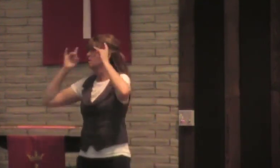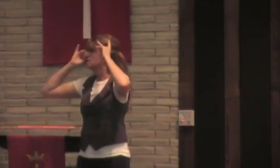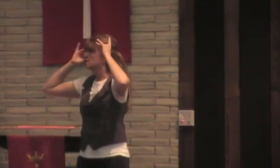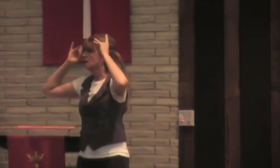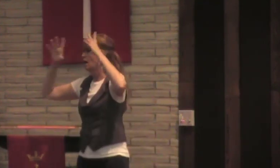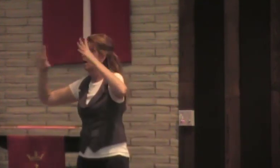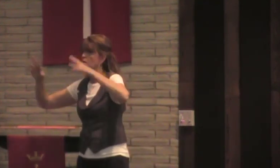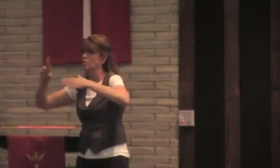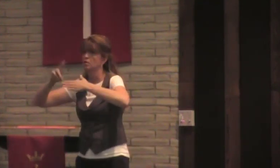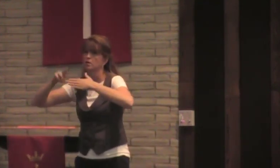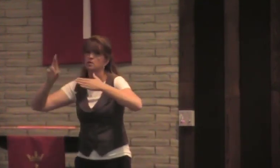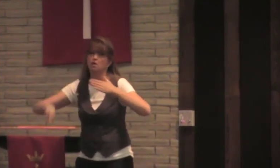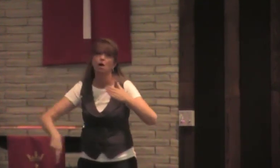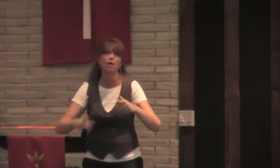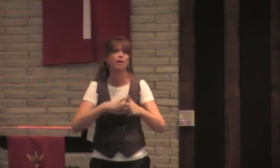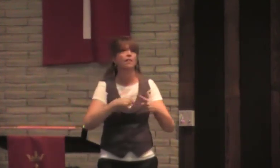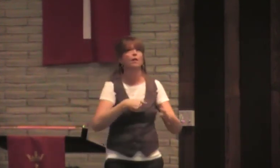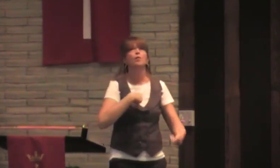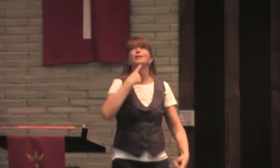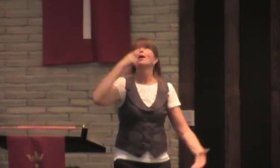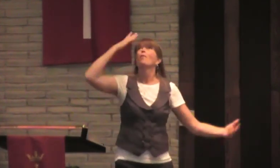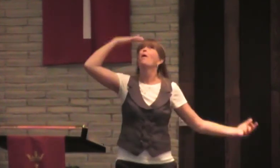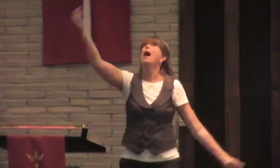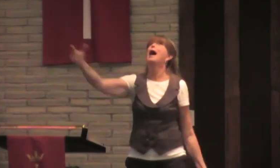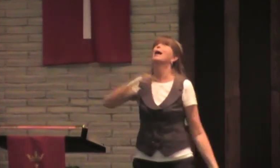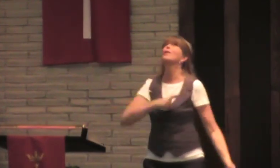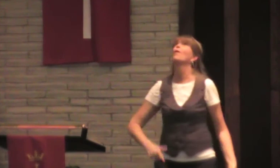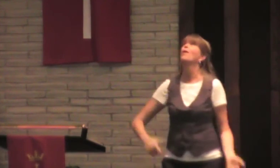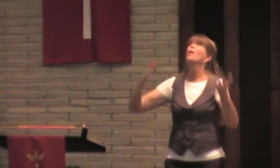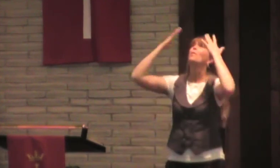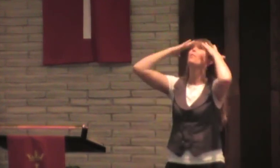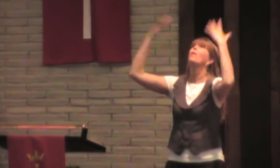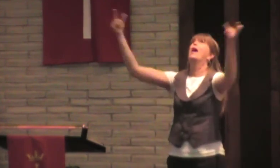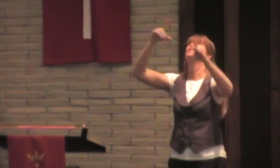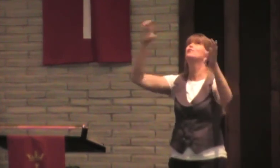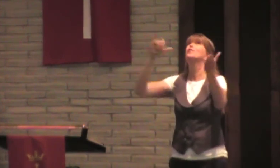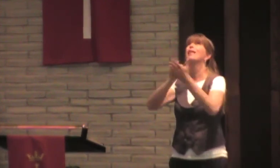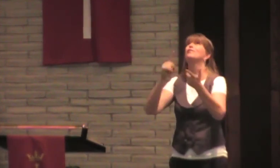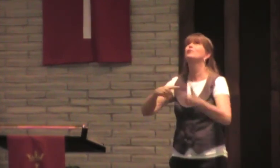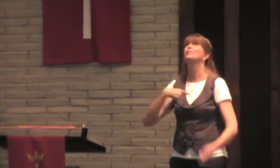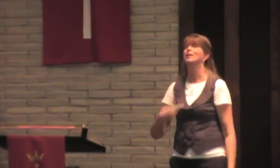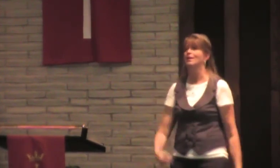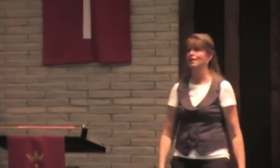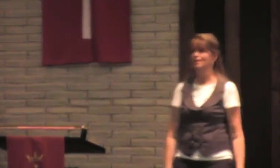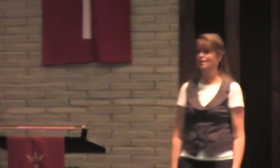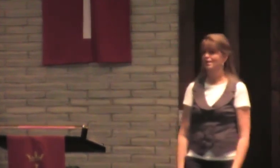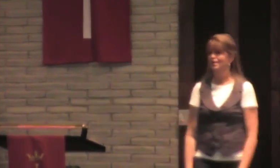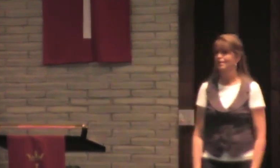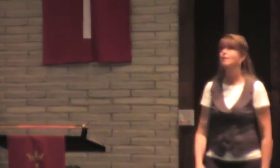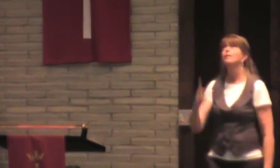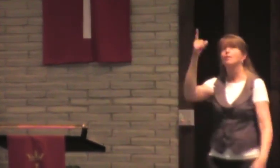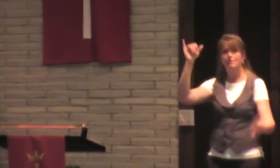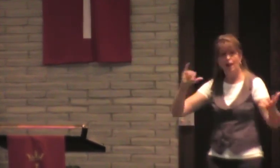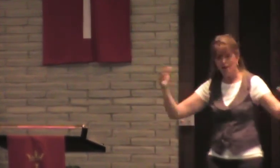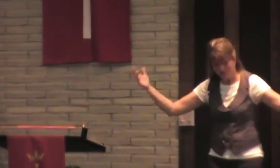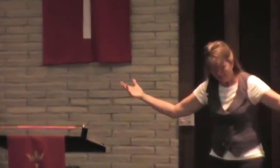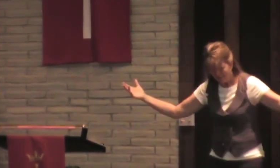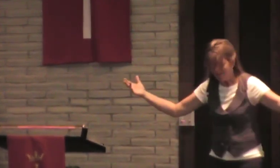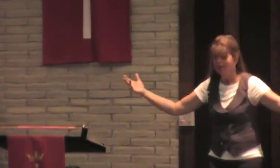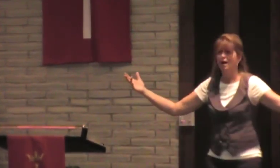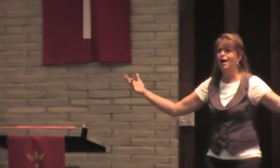and go through it anyways. To terrible results. And we say, why, Lord? Why? Why do you do that to me?